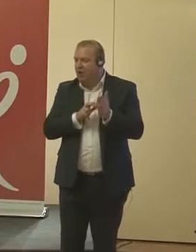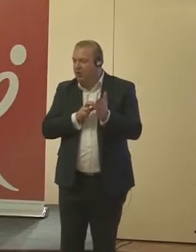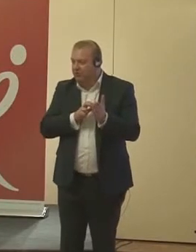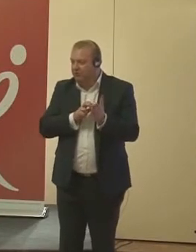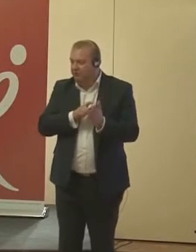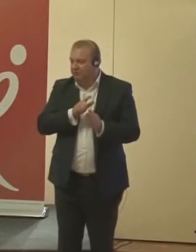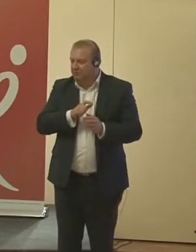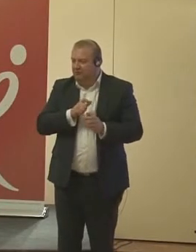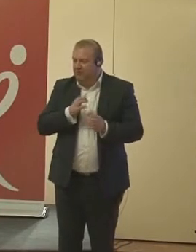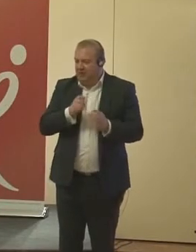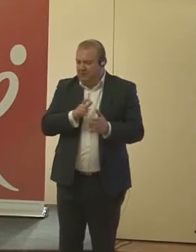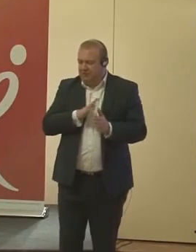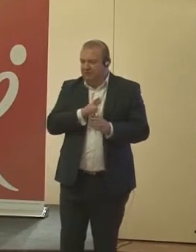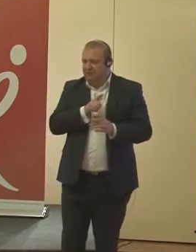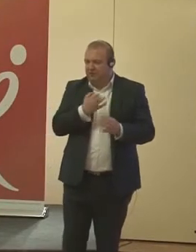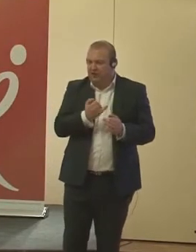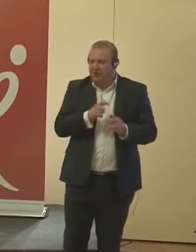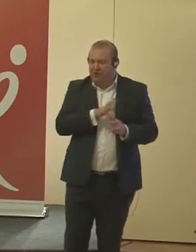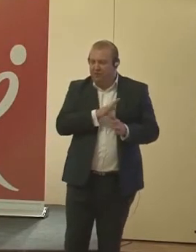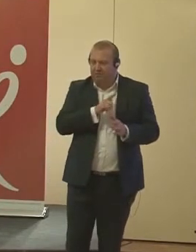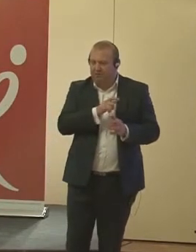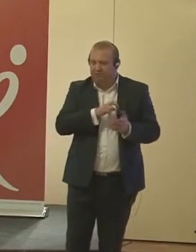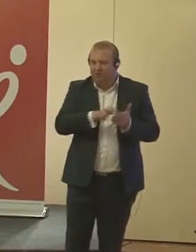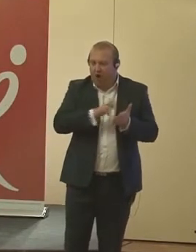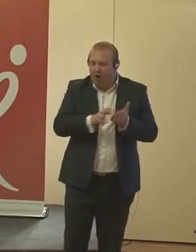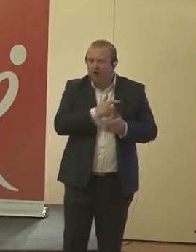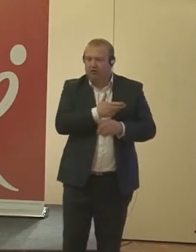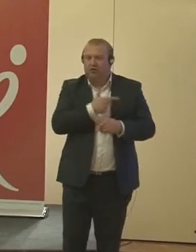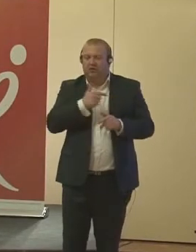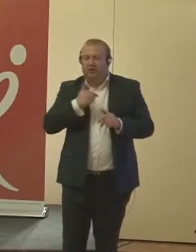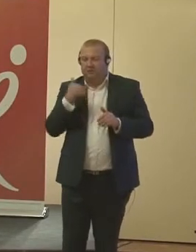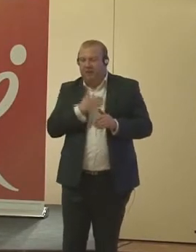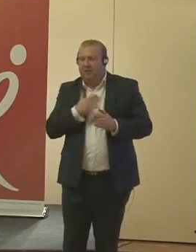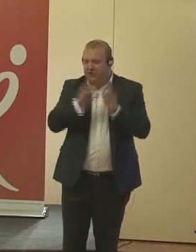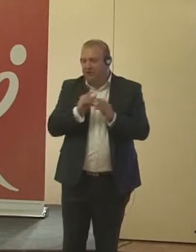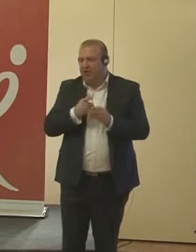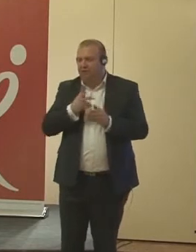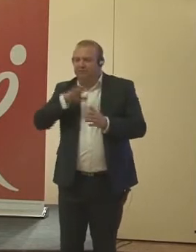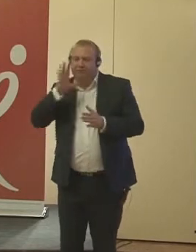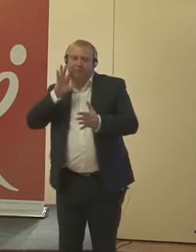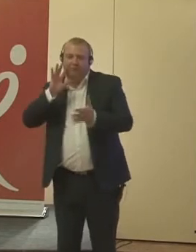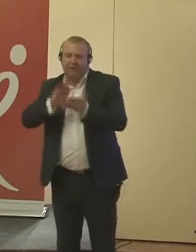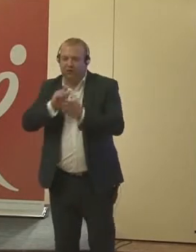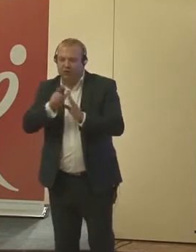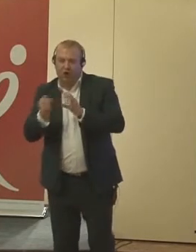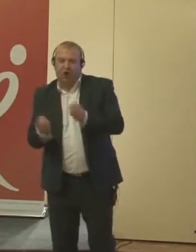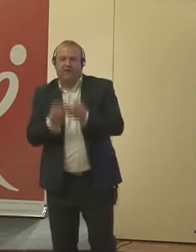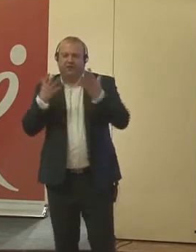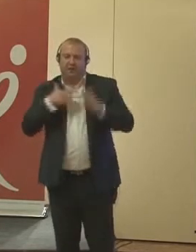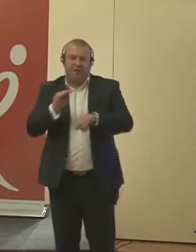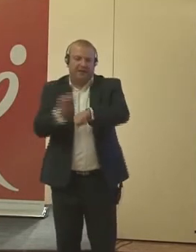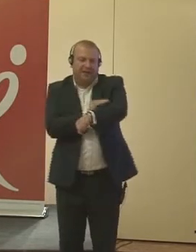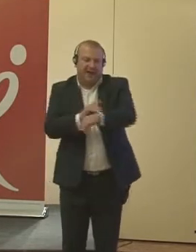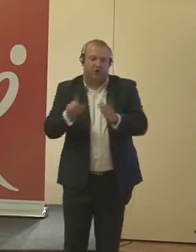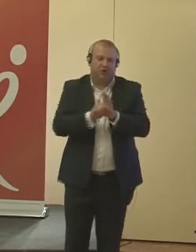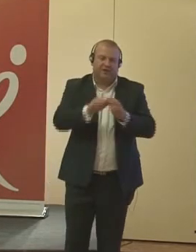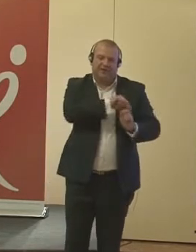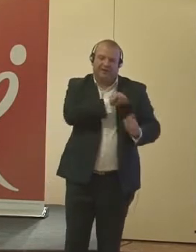well. And yes, they basically use it to share ways in which they can provide